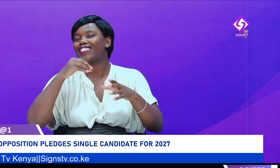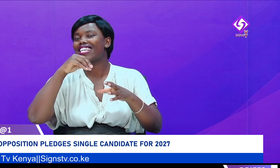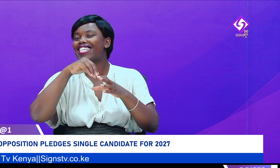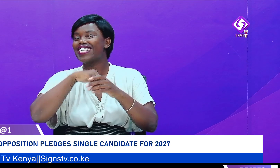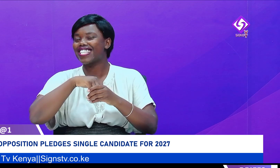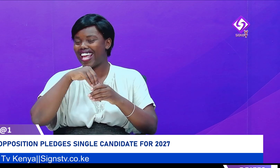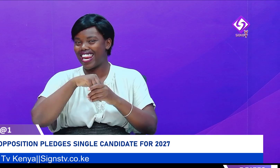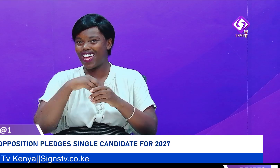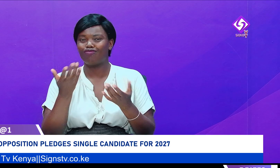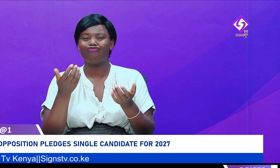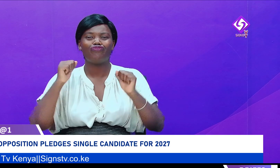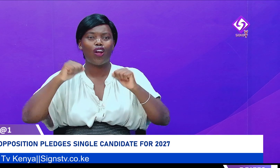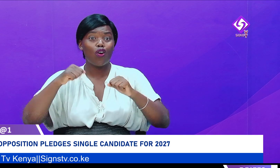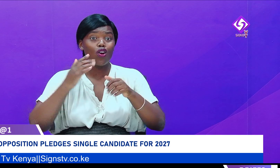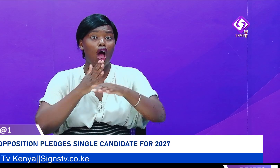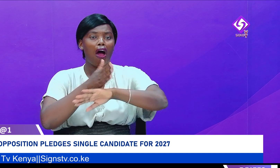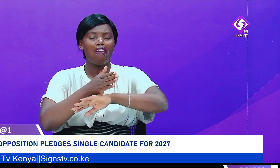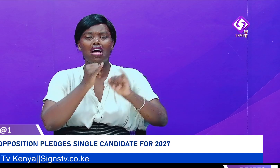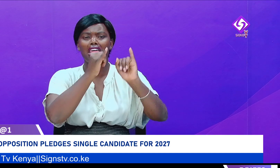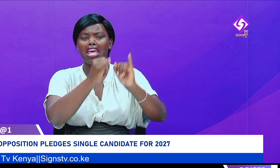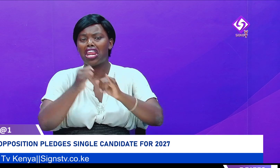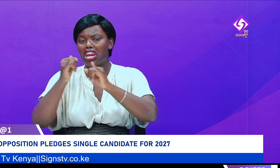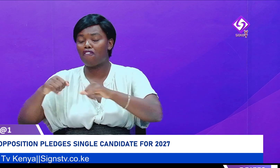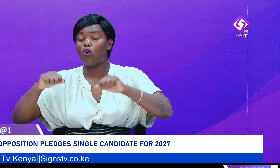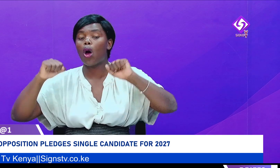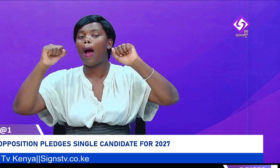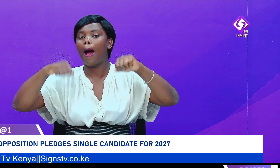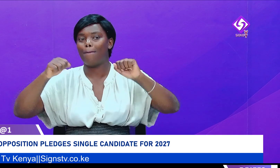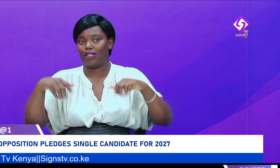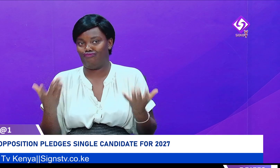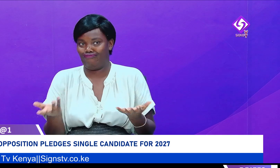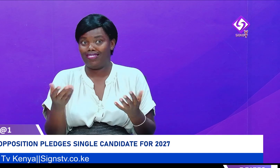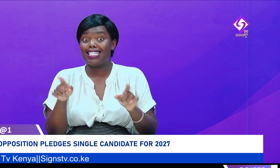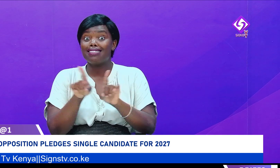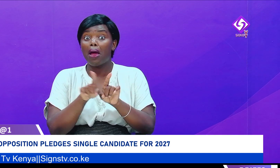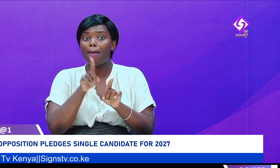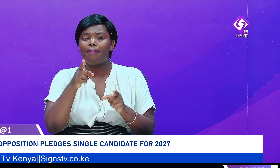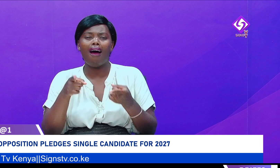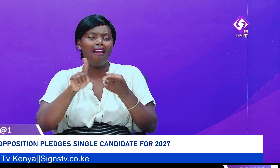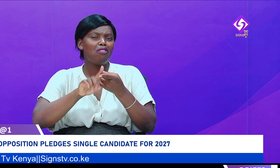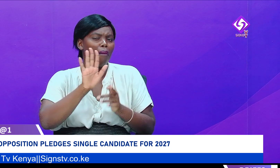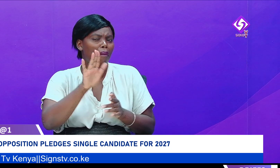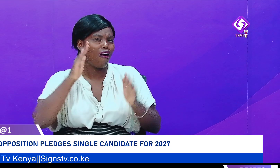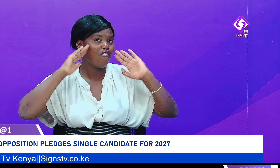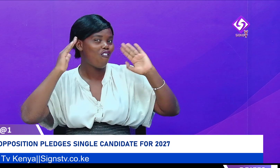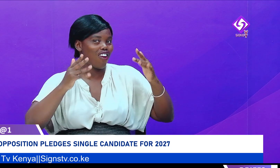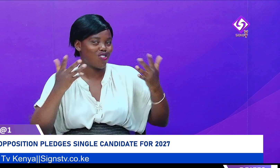resolve to live up to the coalition's name by prioritizing internal